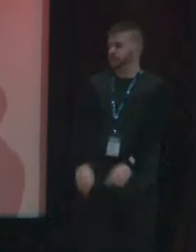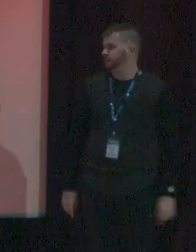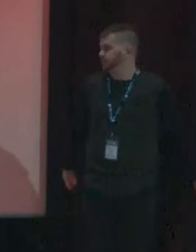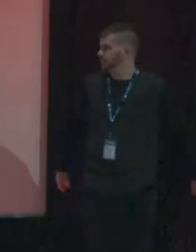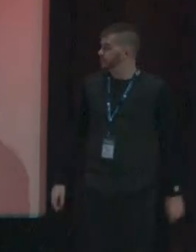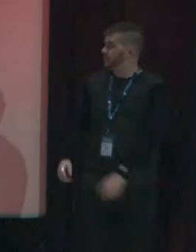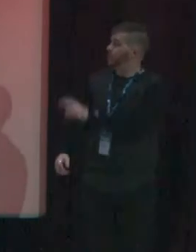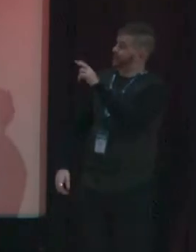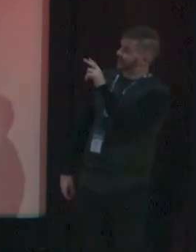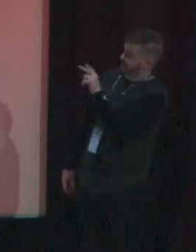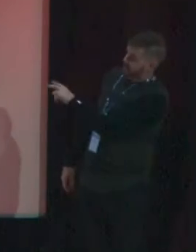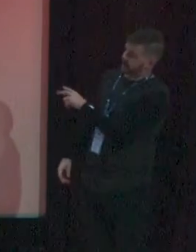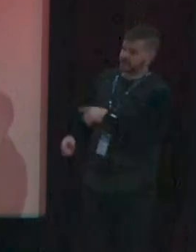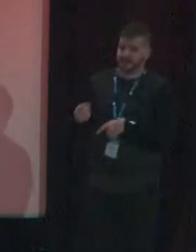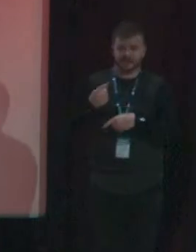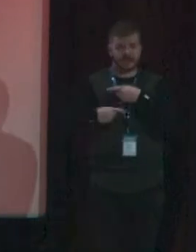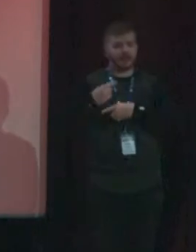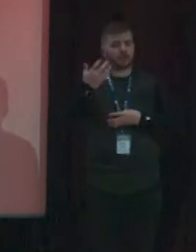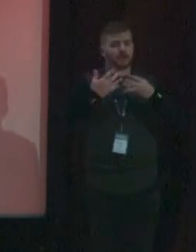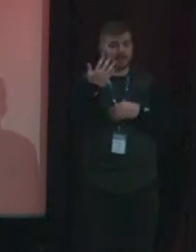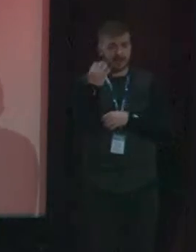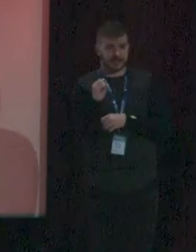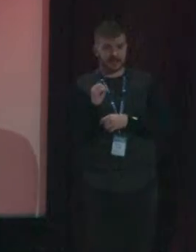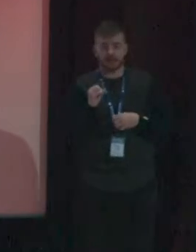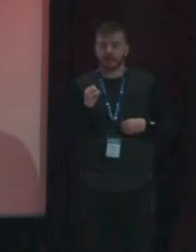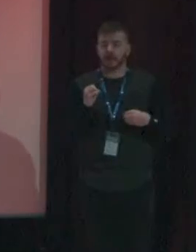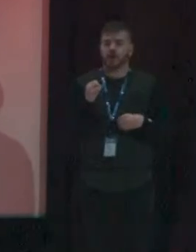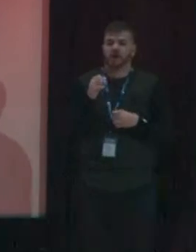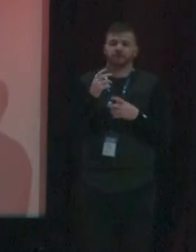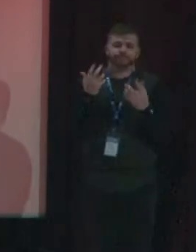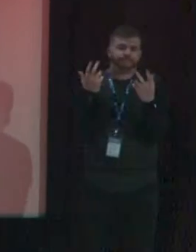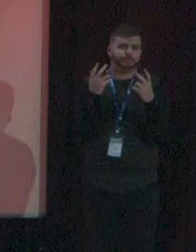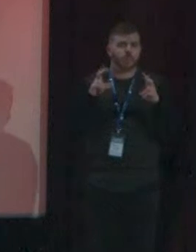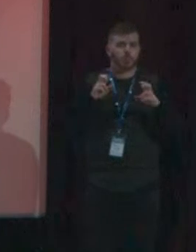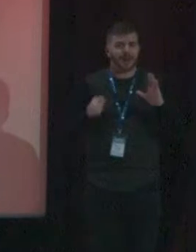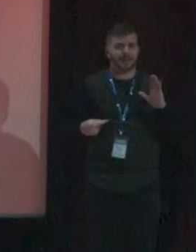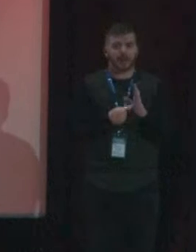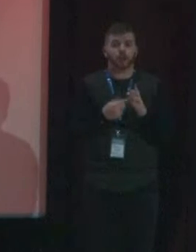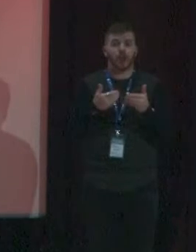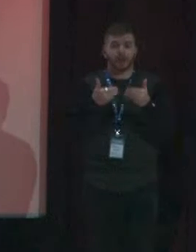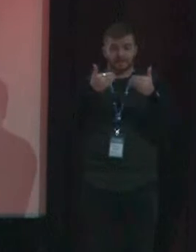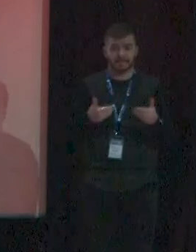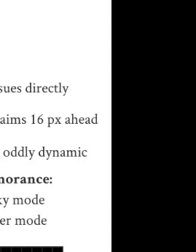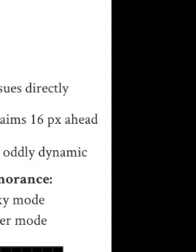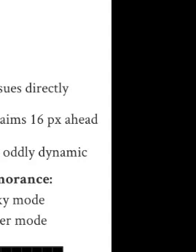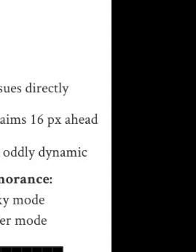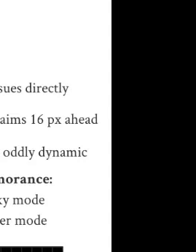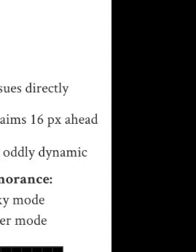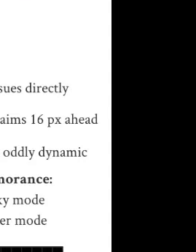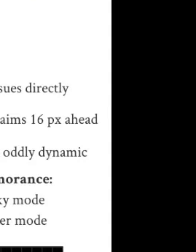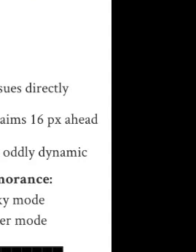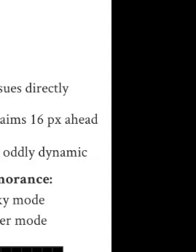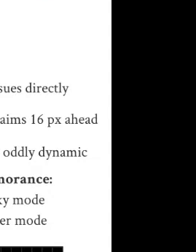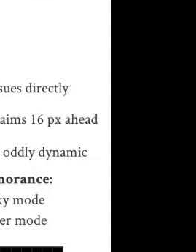So you can see here, right back in 1980, what you might call an essential split in the way that games go about their